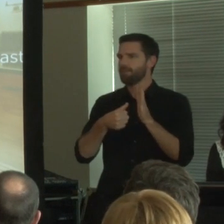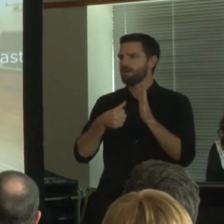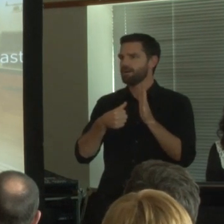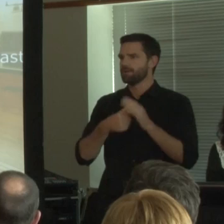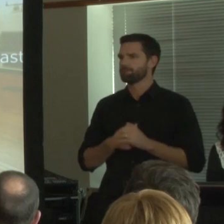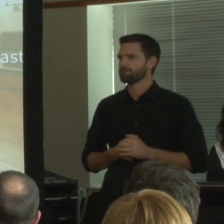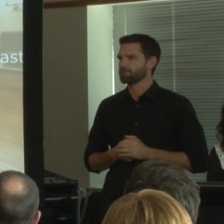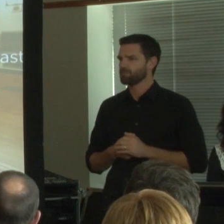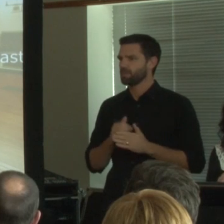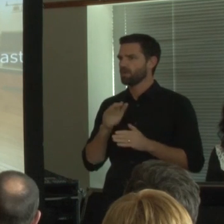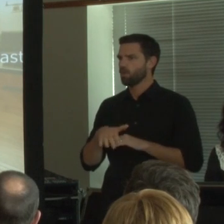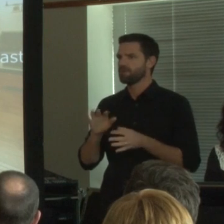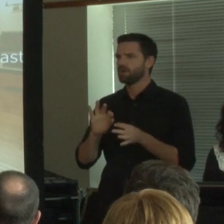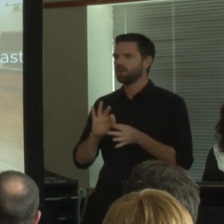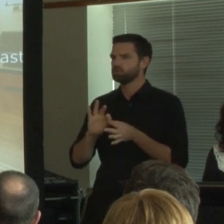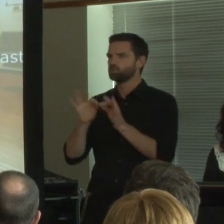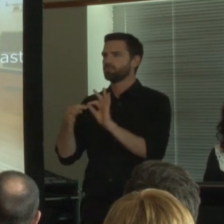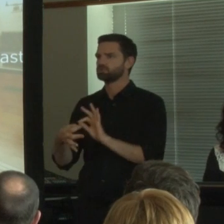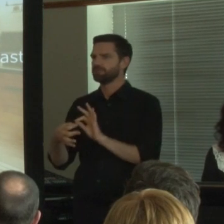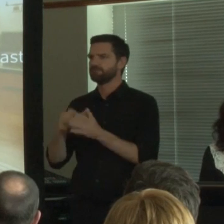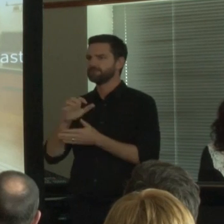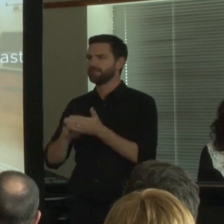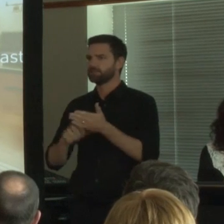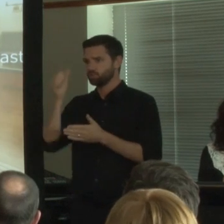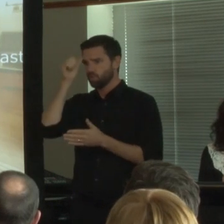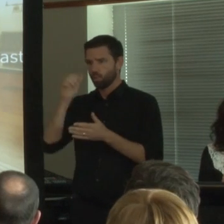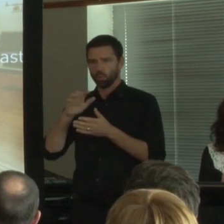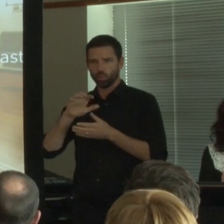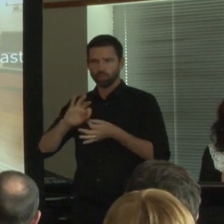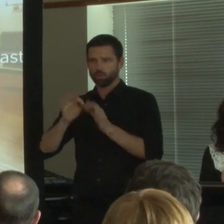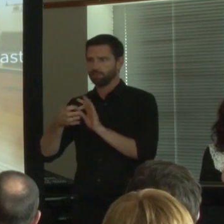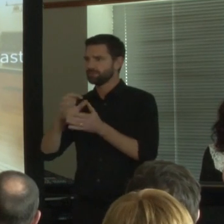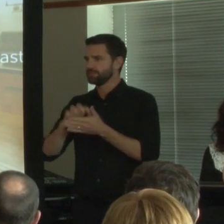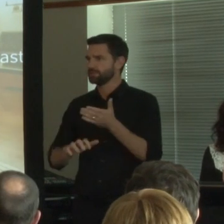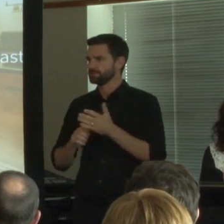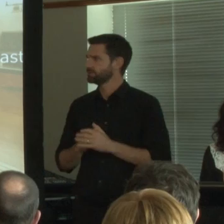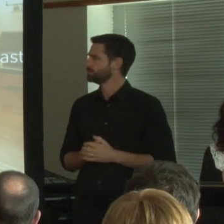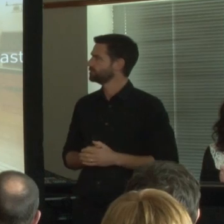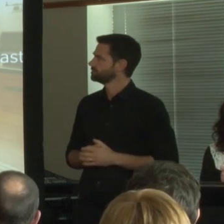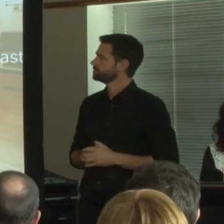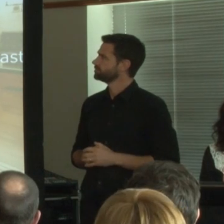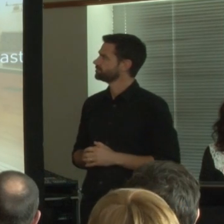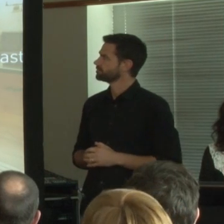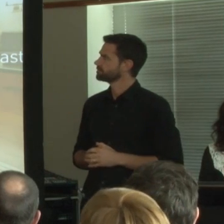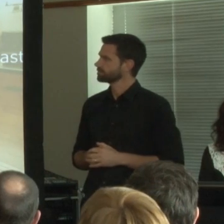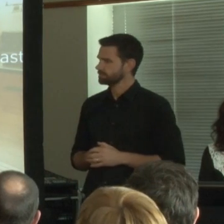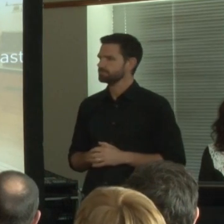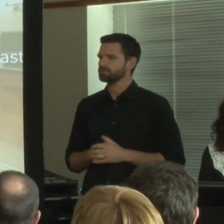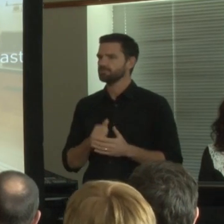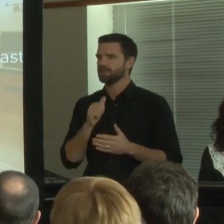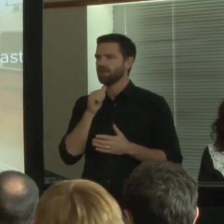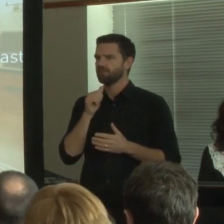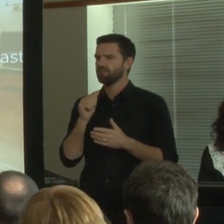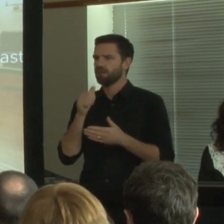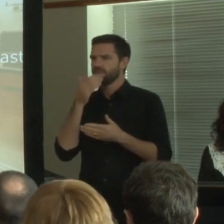interpretive text. I don't know how familiar you are with that. But basically, the interesting things are the longer the text on a label,